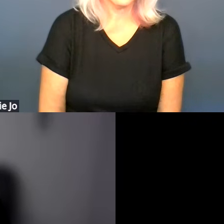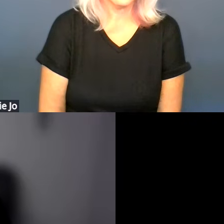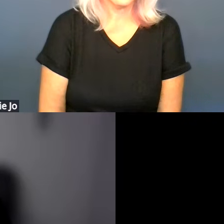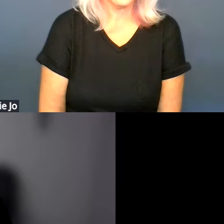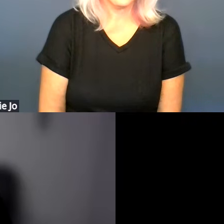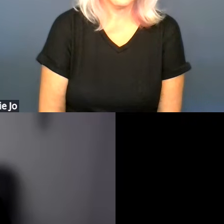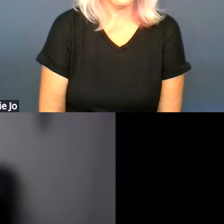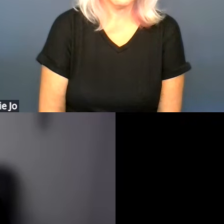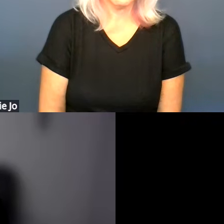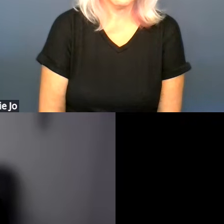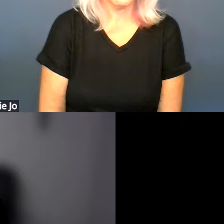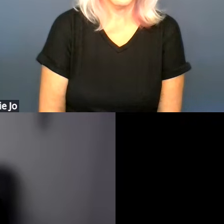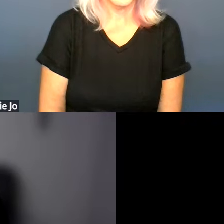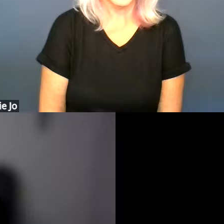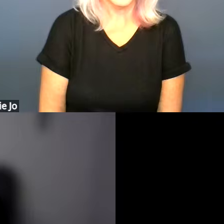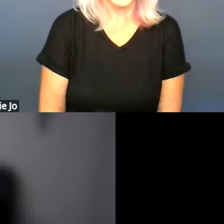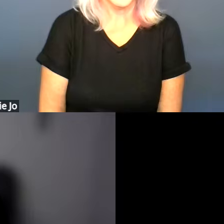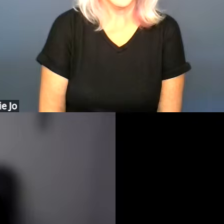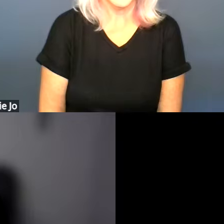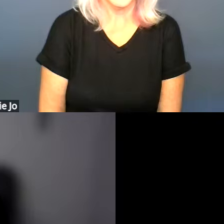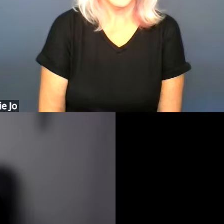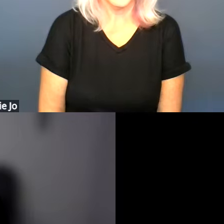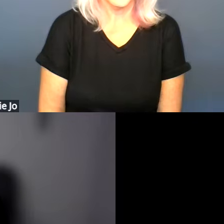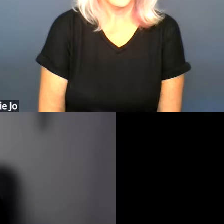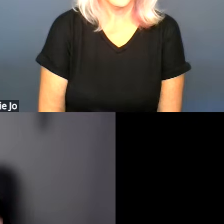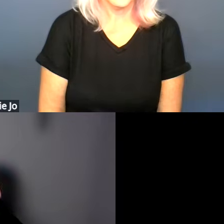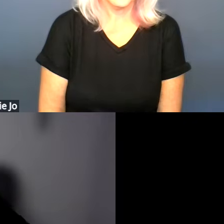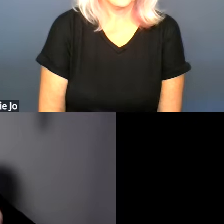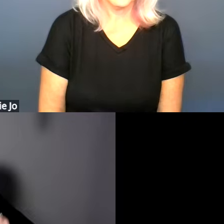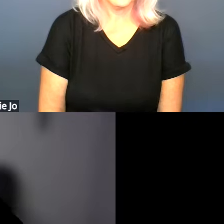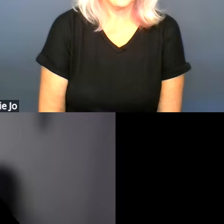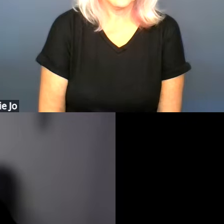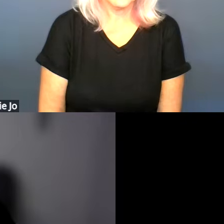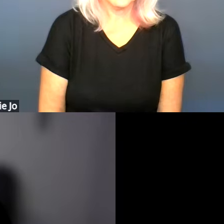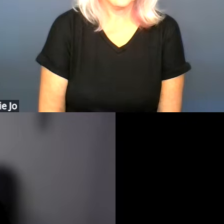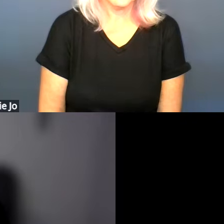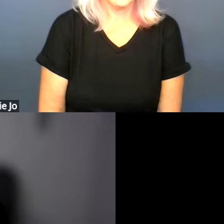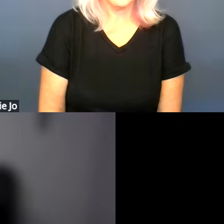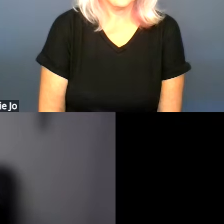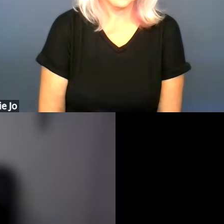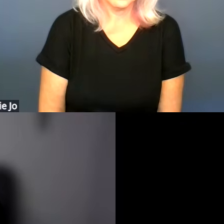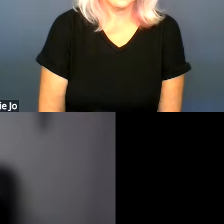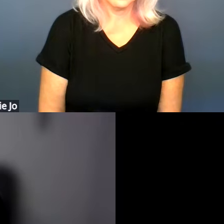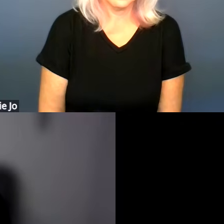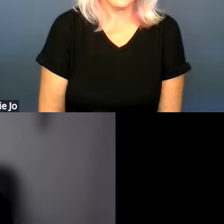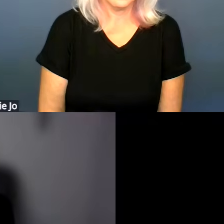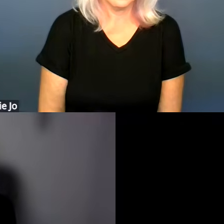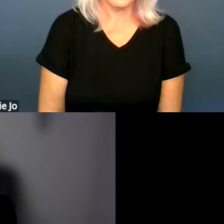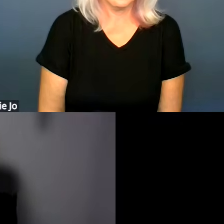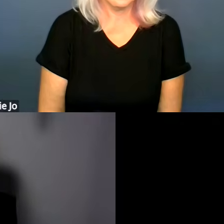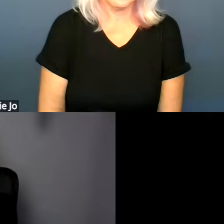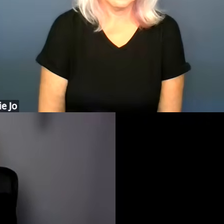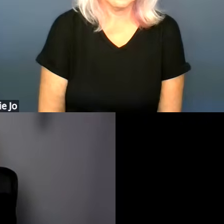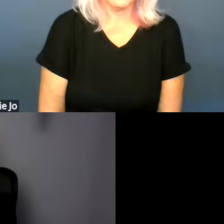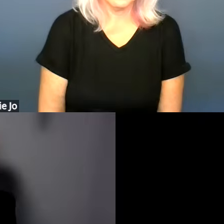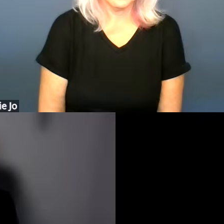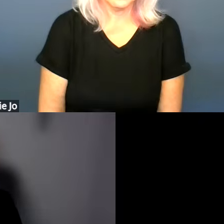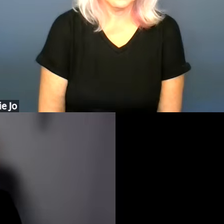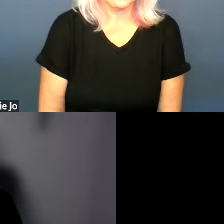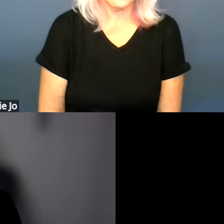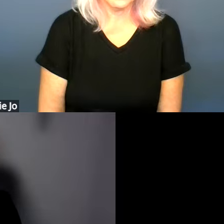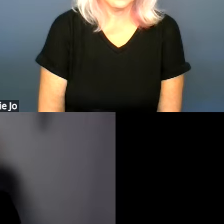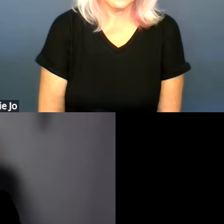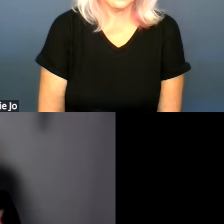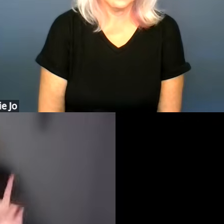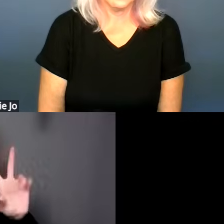that tracks the actual architecture of the statute. So in conclusion, the statutory test is whether the words placed in front of